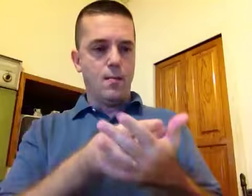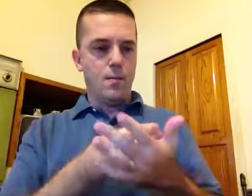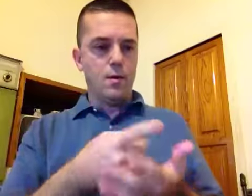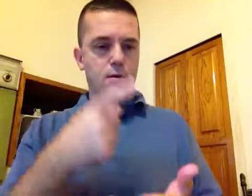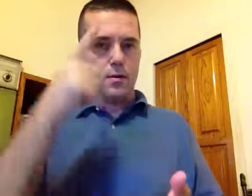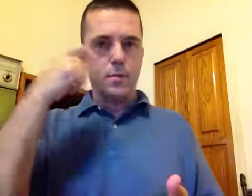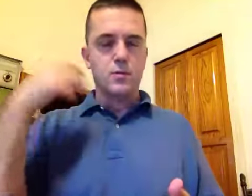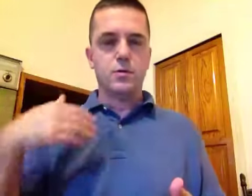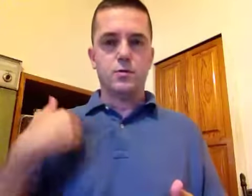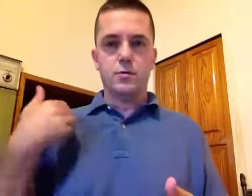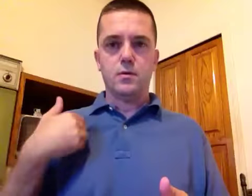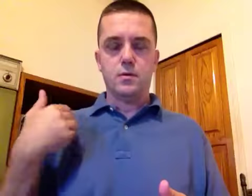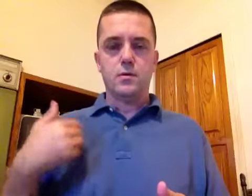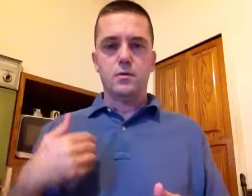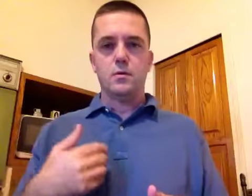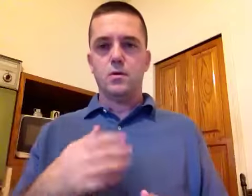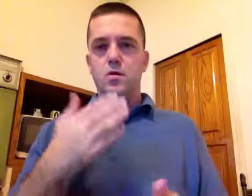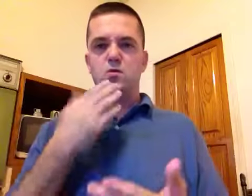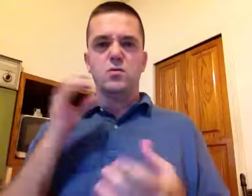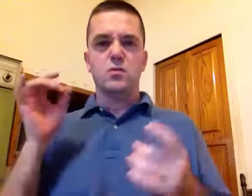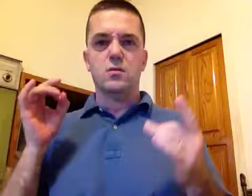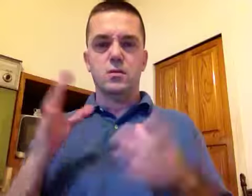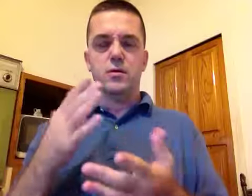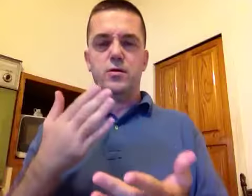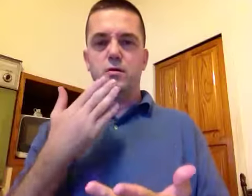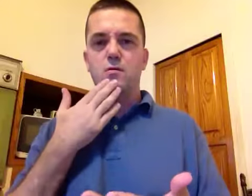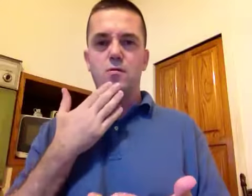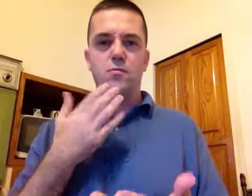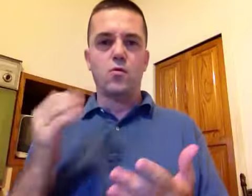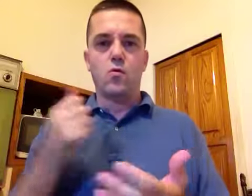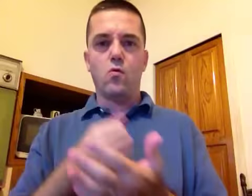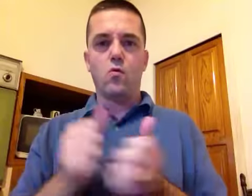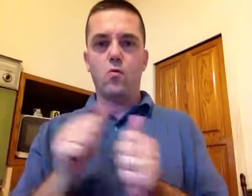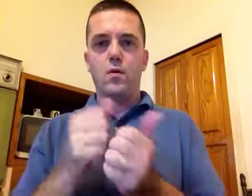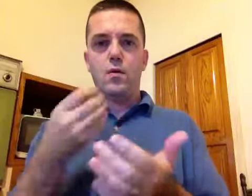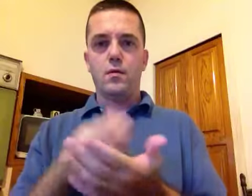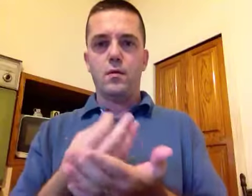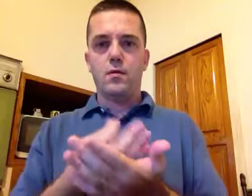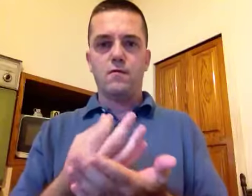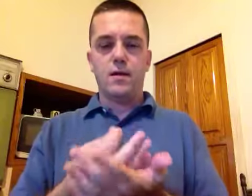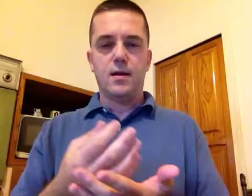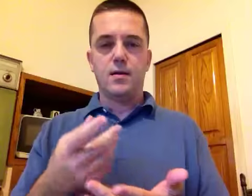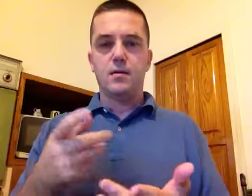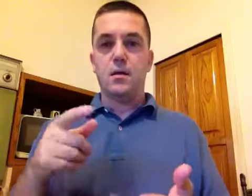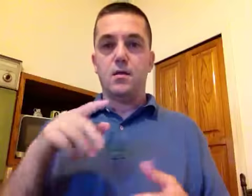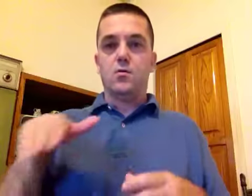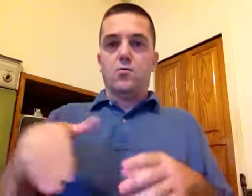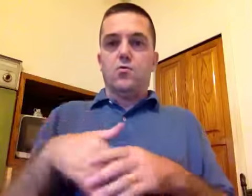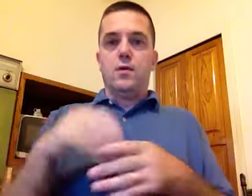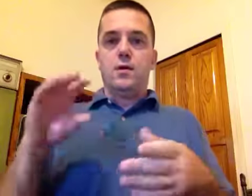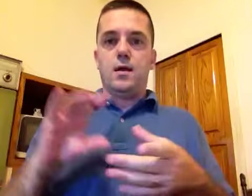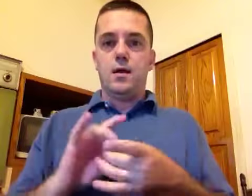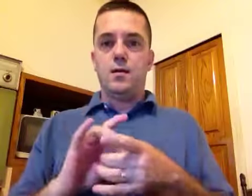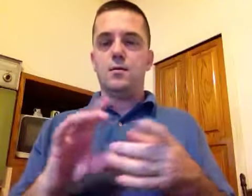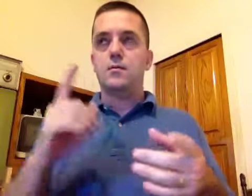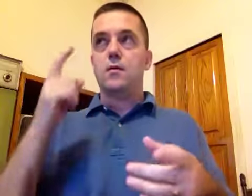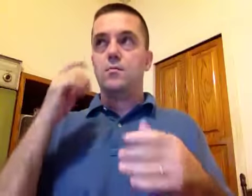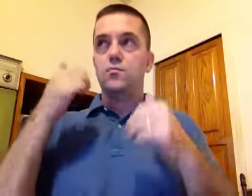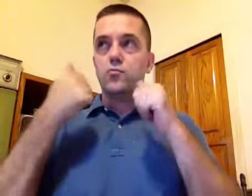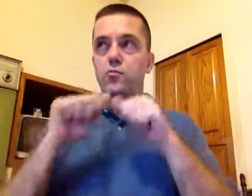young, she's really, really not good with finances until we got together. So I'm trying to find a way to convince him to let